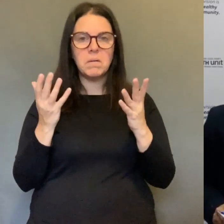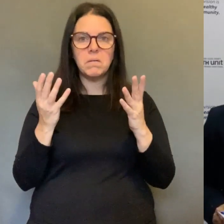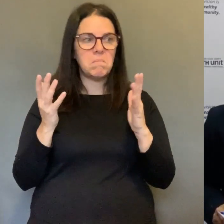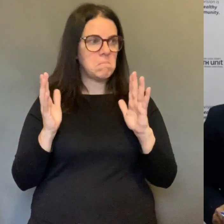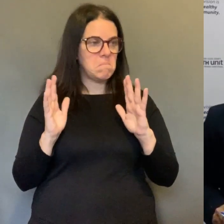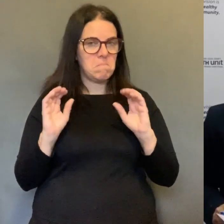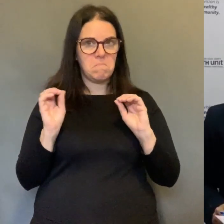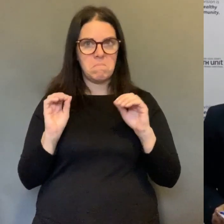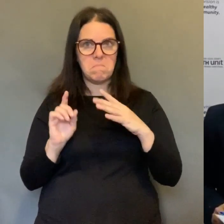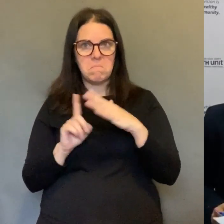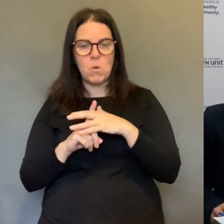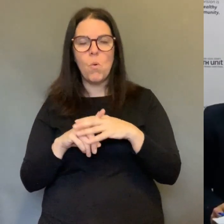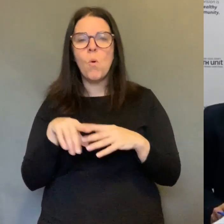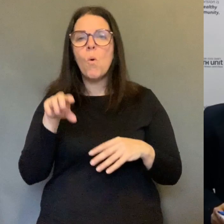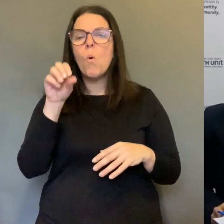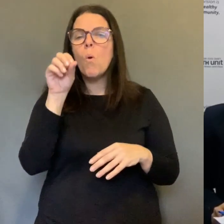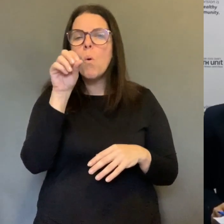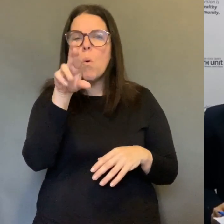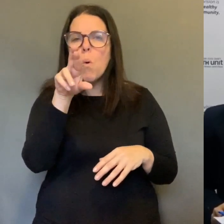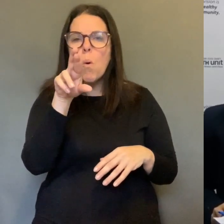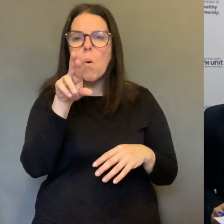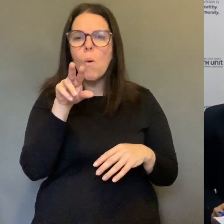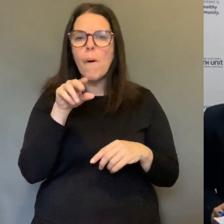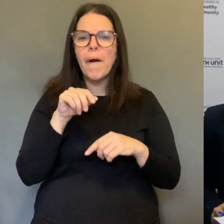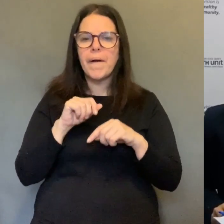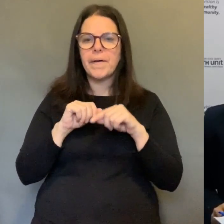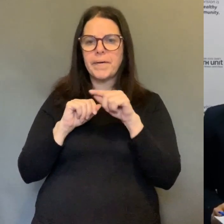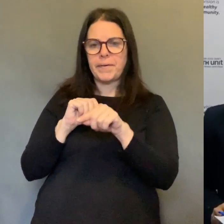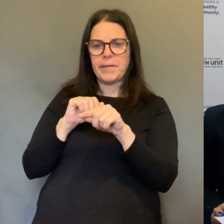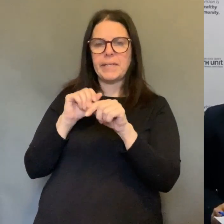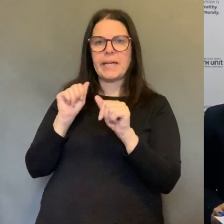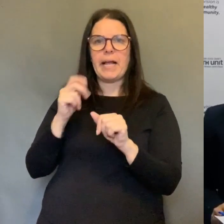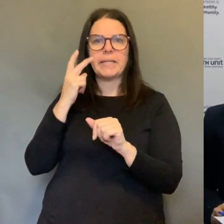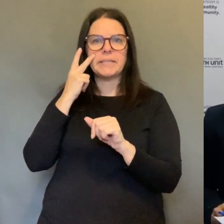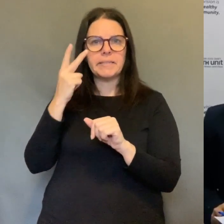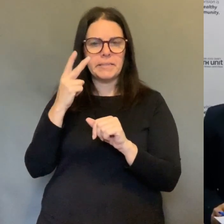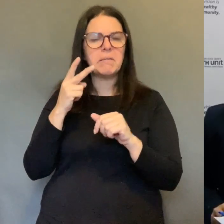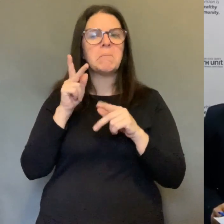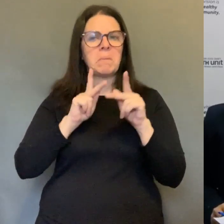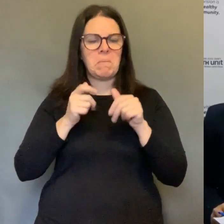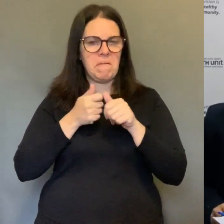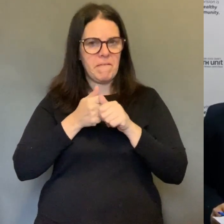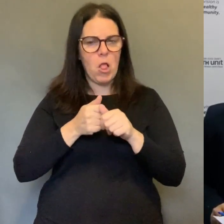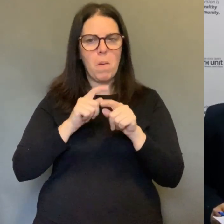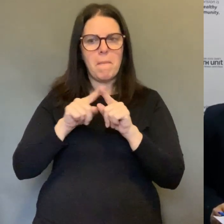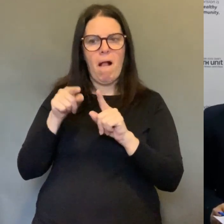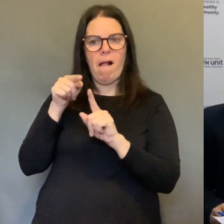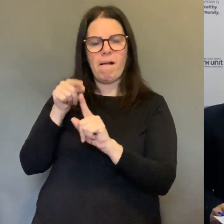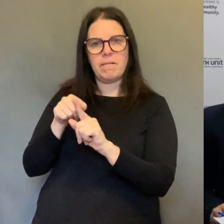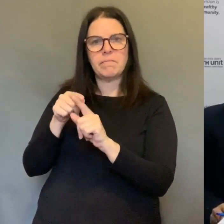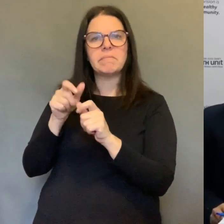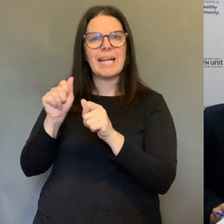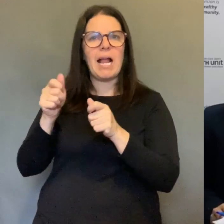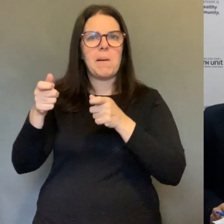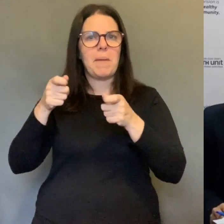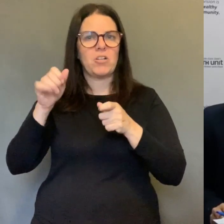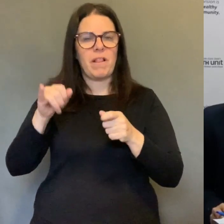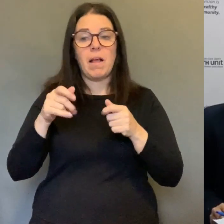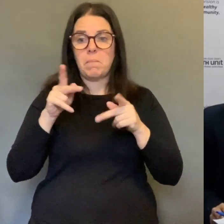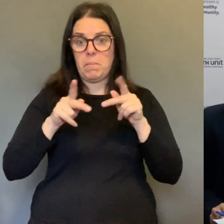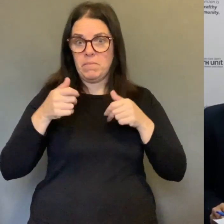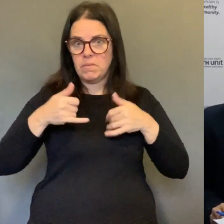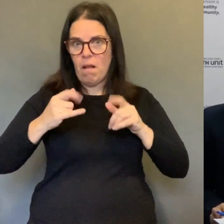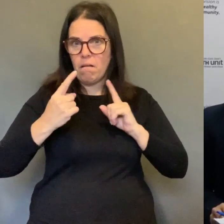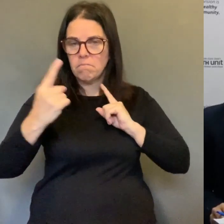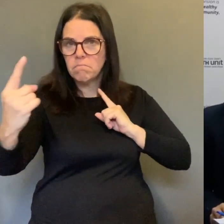reporting to and getting tested and getting treated and cared for in the right manner. I think there are a number of steps that need to